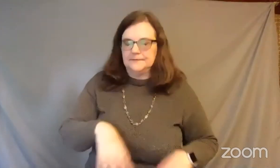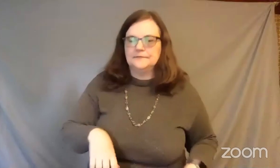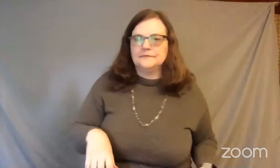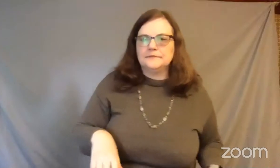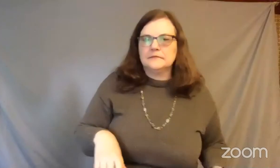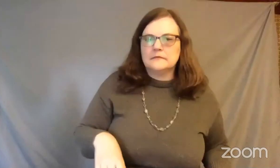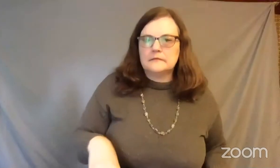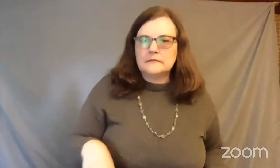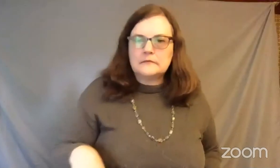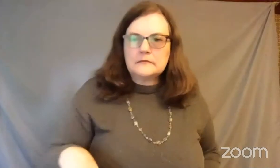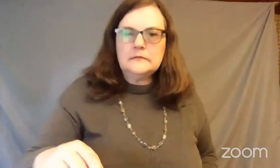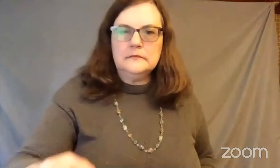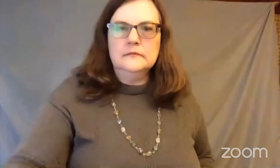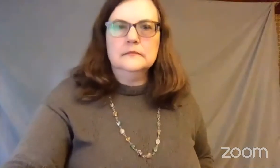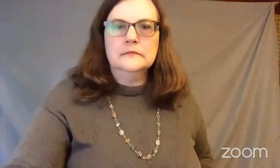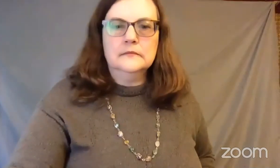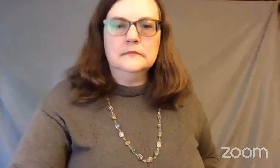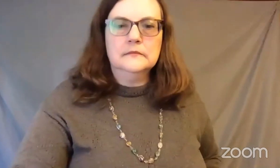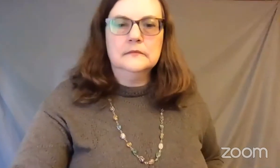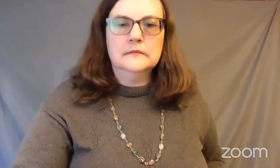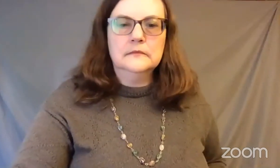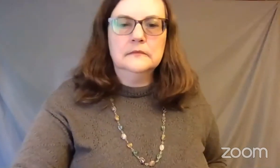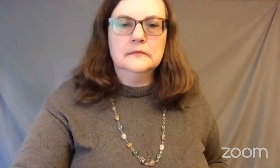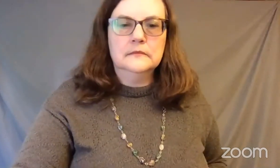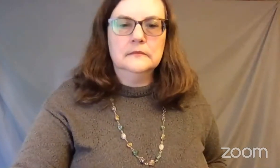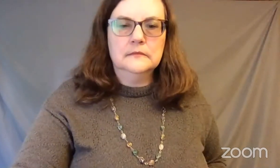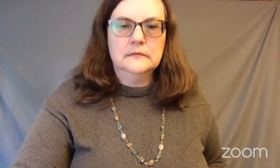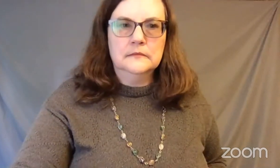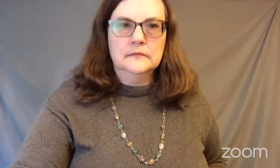So we will talk about two kinds of interaction.